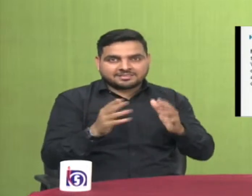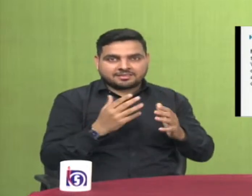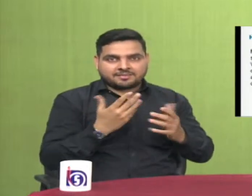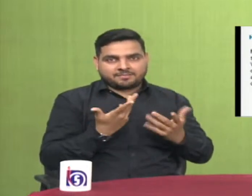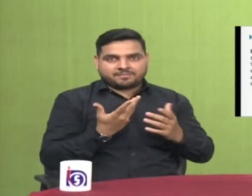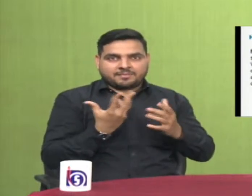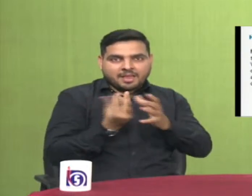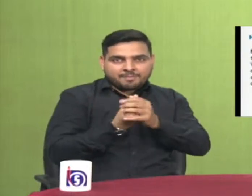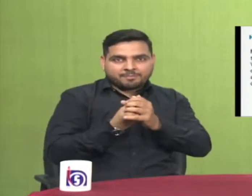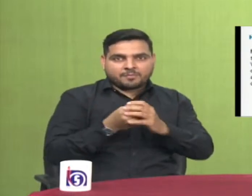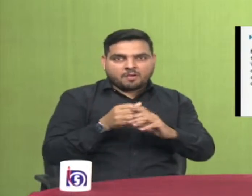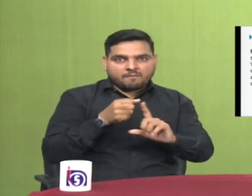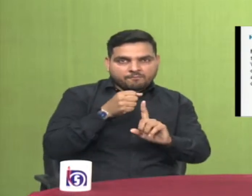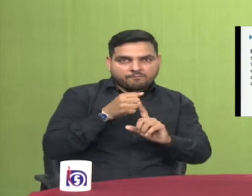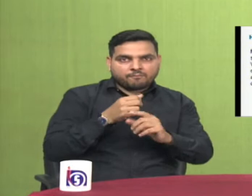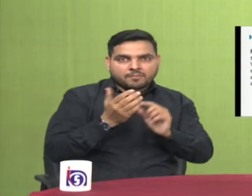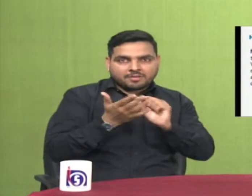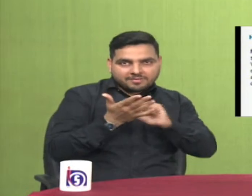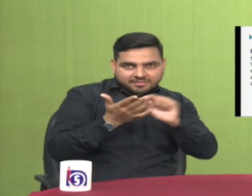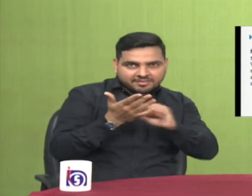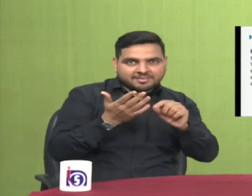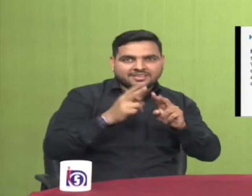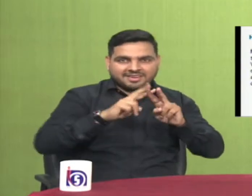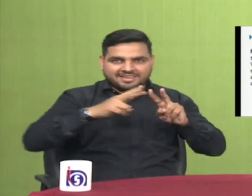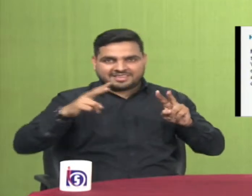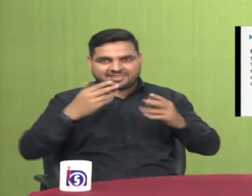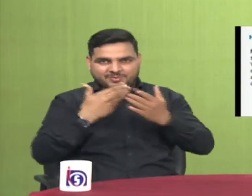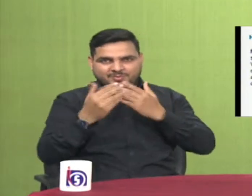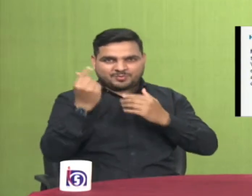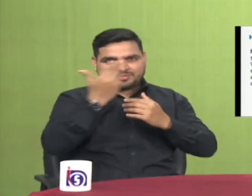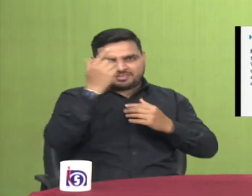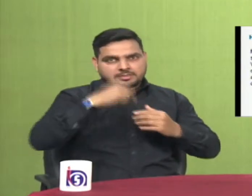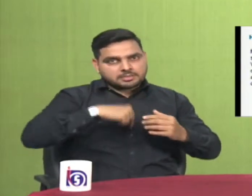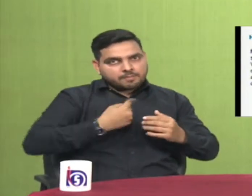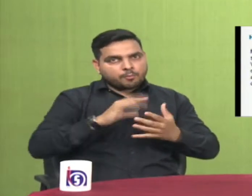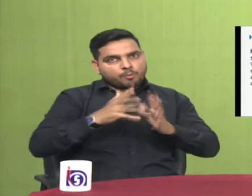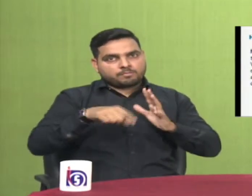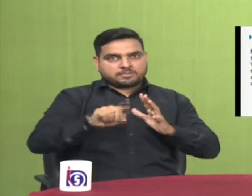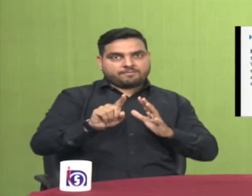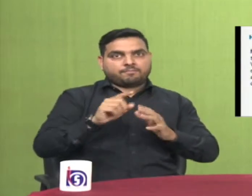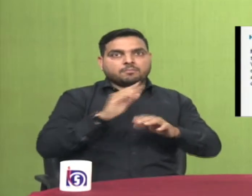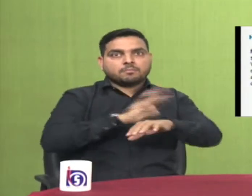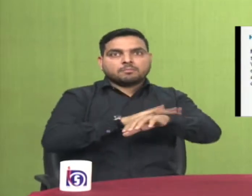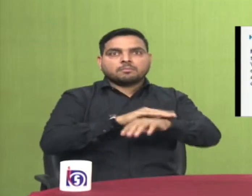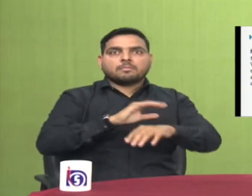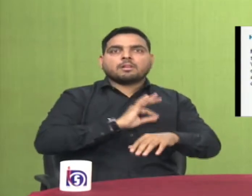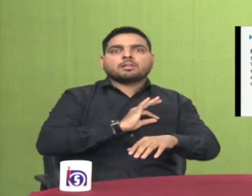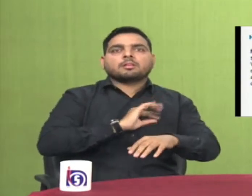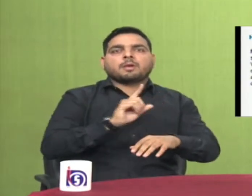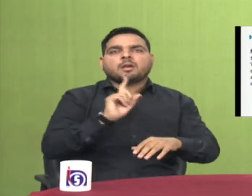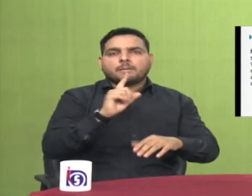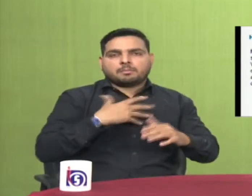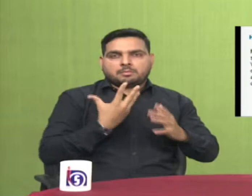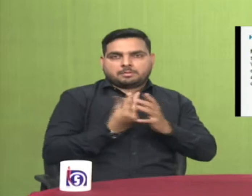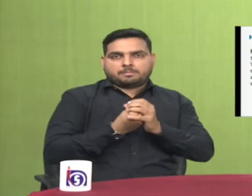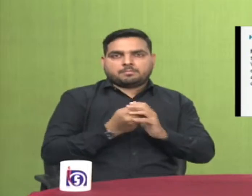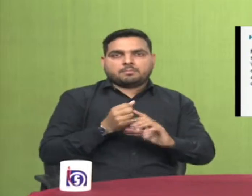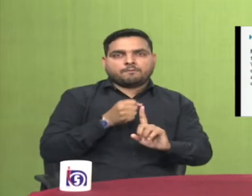their left hand. We should not force these children to change to the right